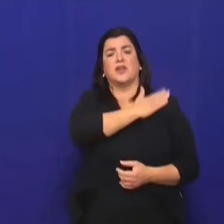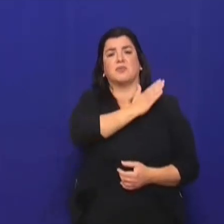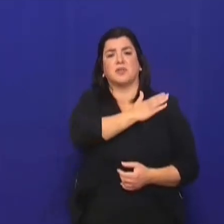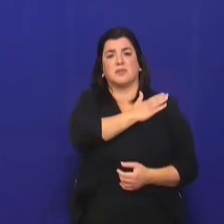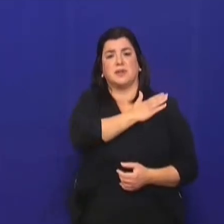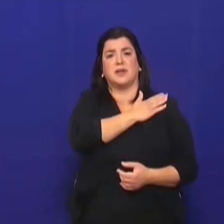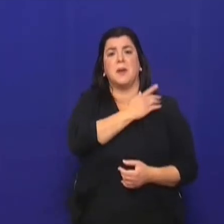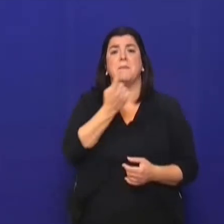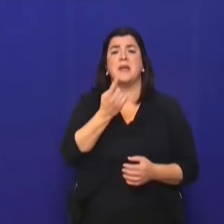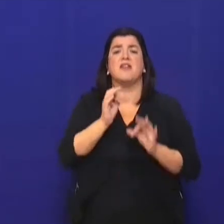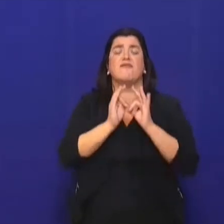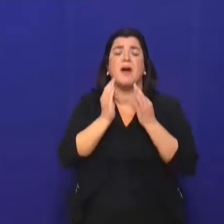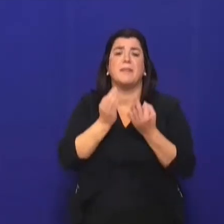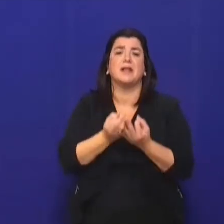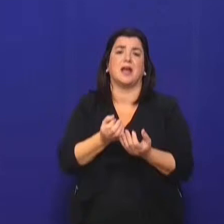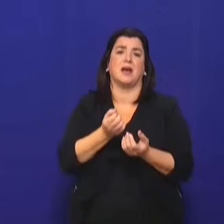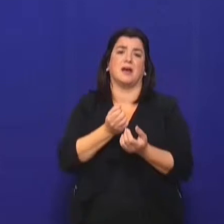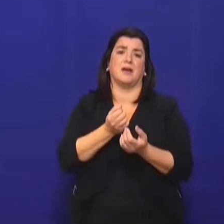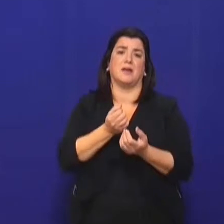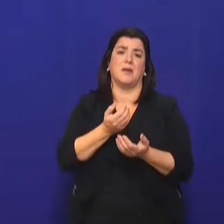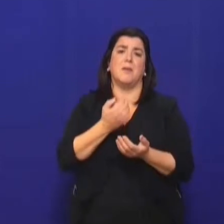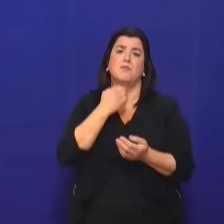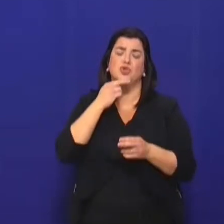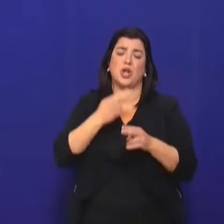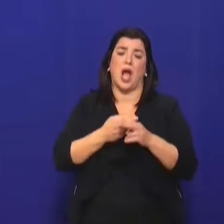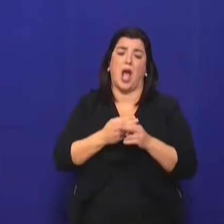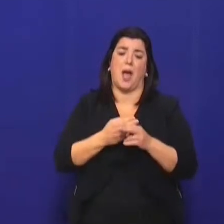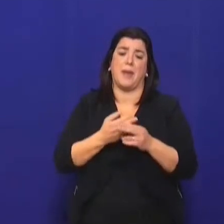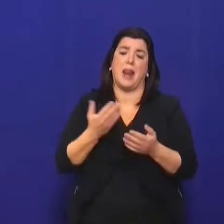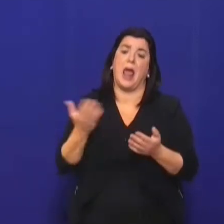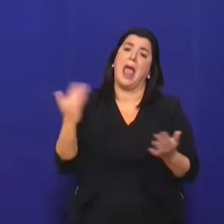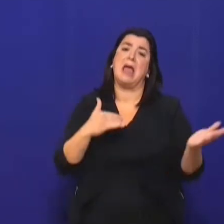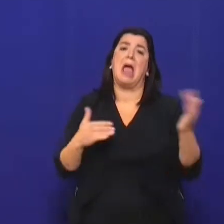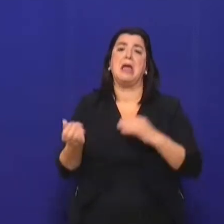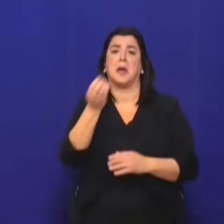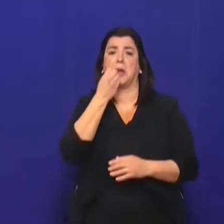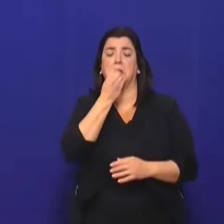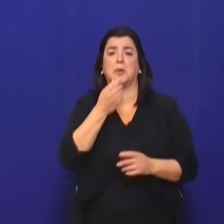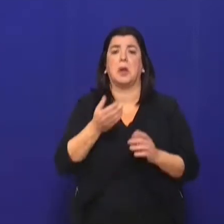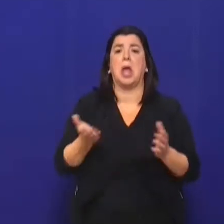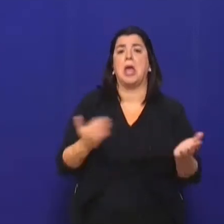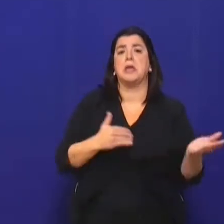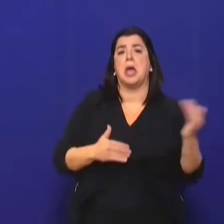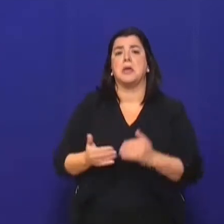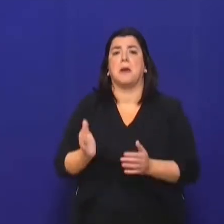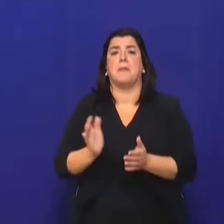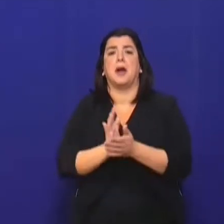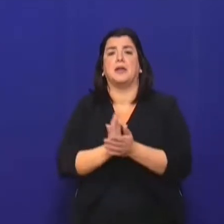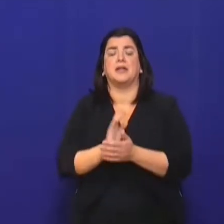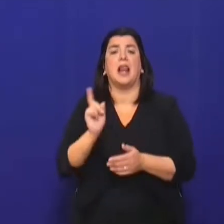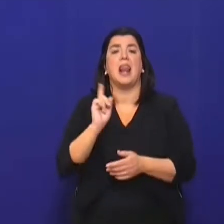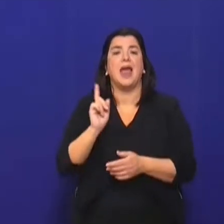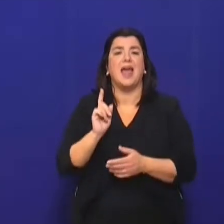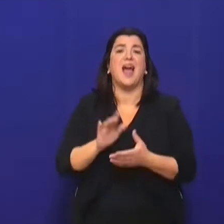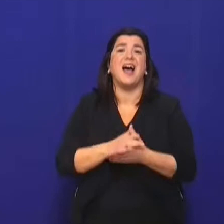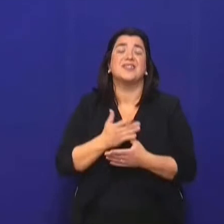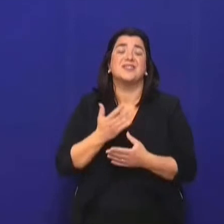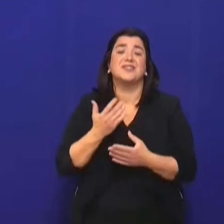u ta' rabathom biex propju ma jagħmlux dawn it-tip ta' gatherings ħalli ma jkunx hemm konsegwenzi li jerġgħu jitilgħu dawn